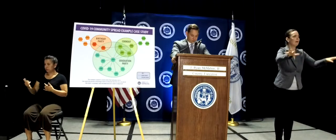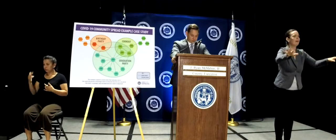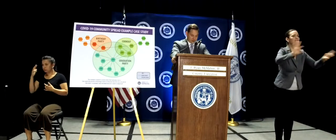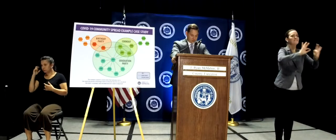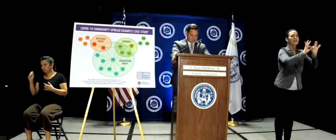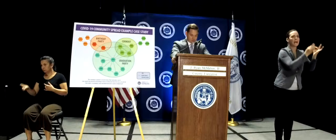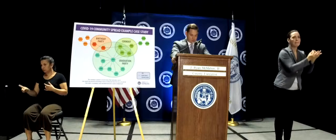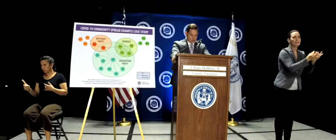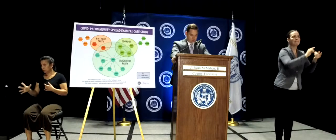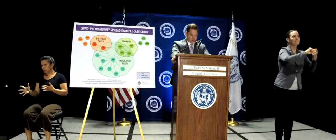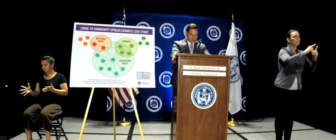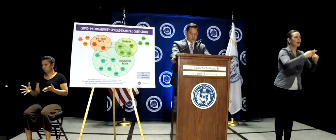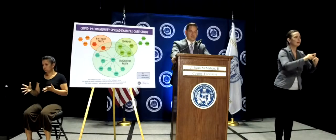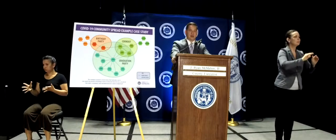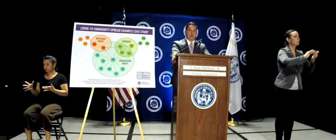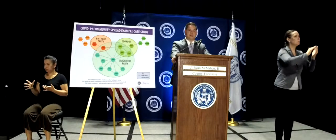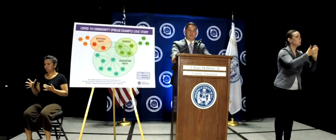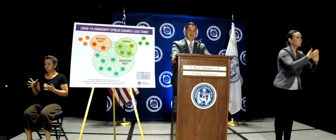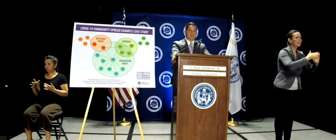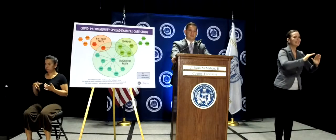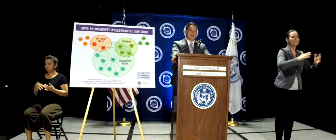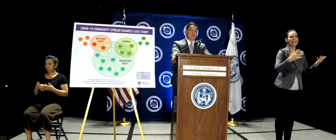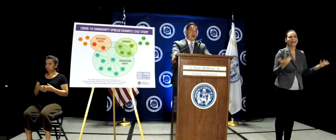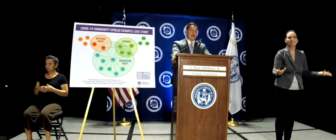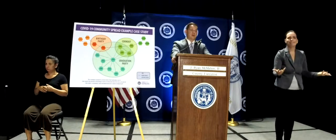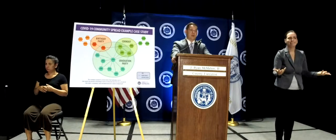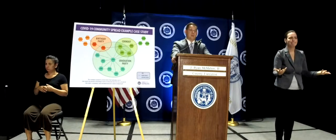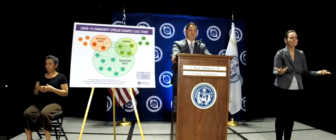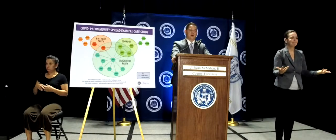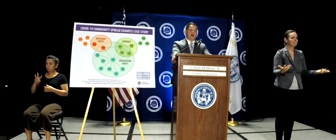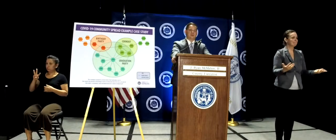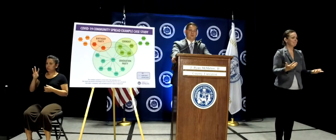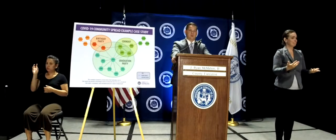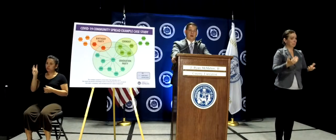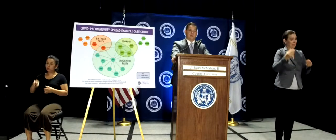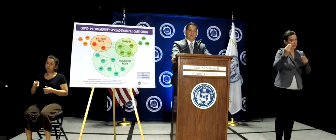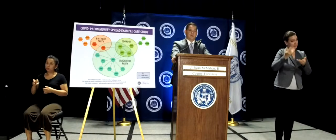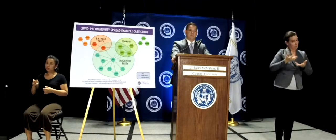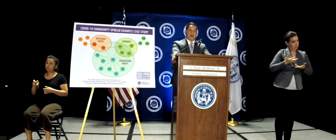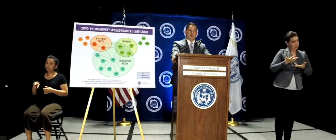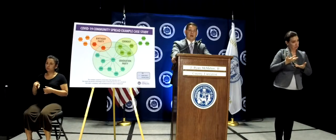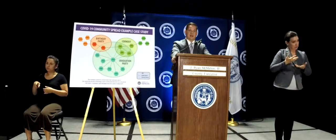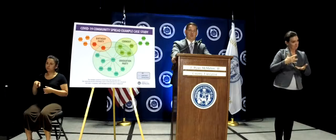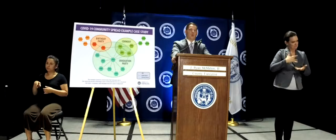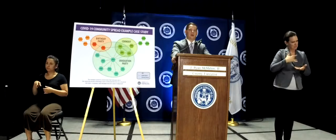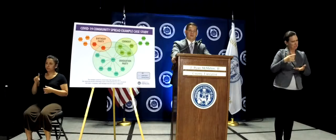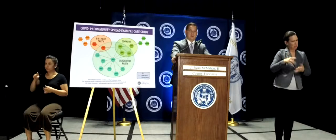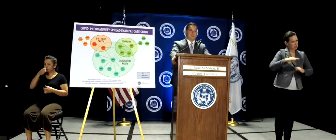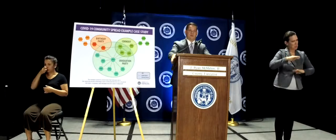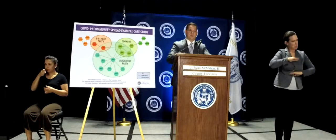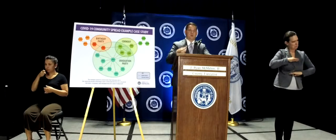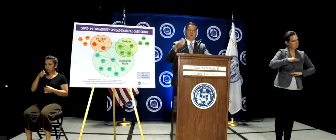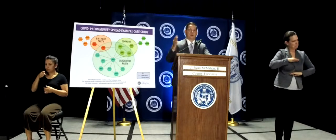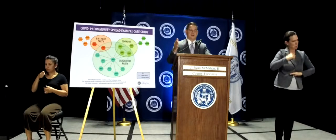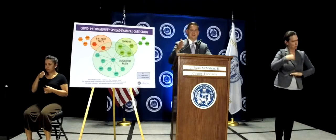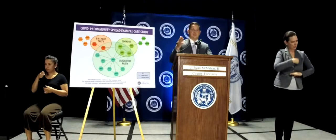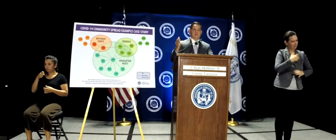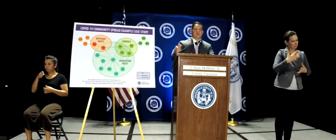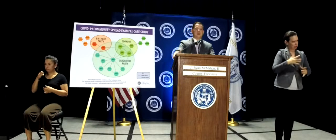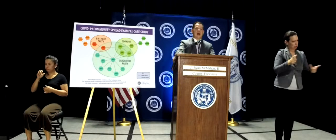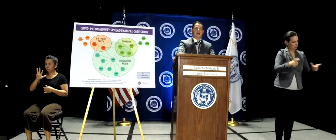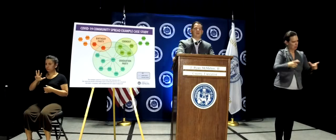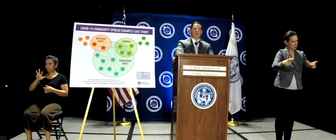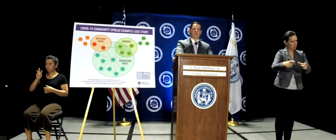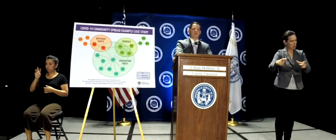had 3,169 positive cases. I could probably talk to you about background on 20 of them over this whole